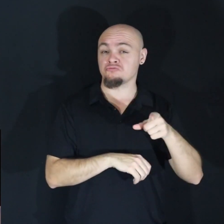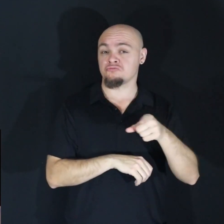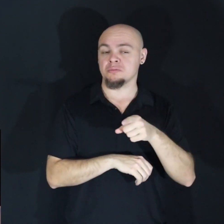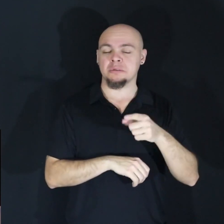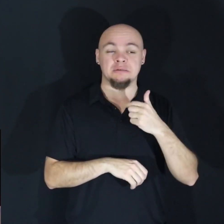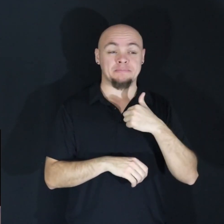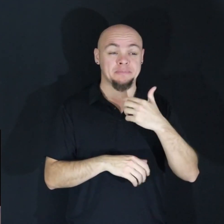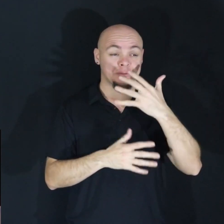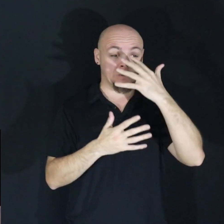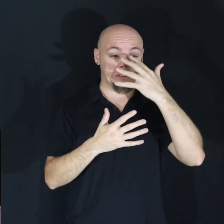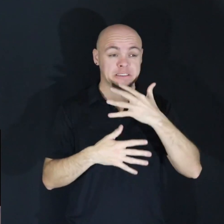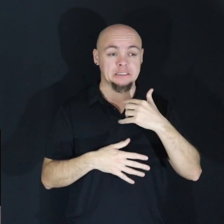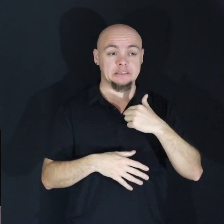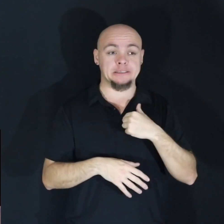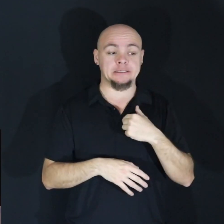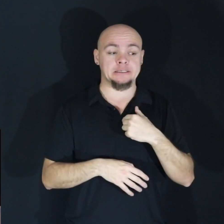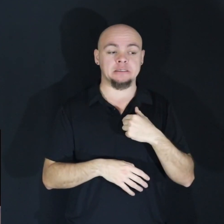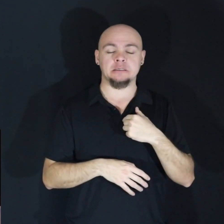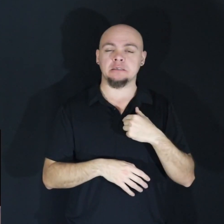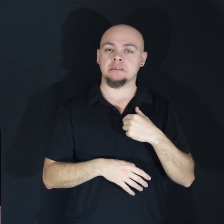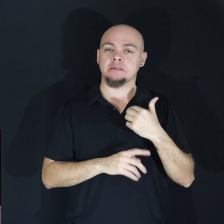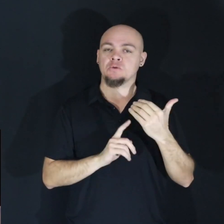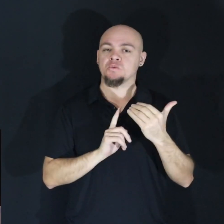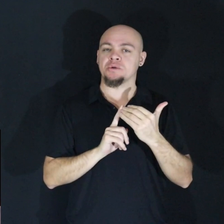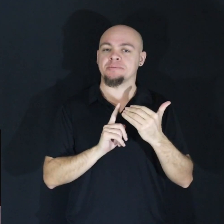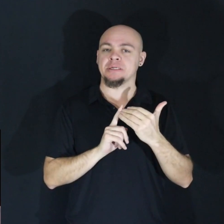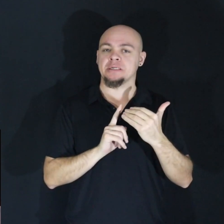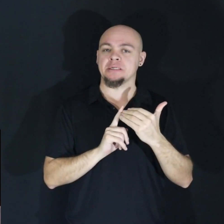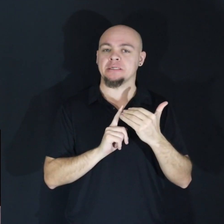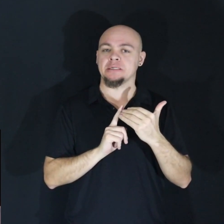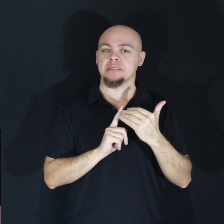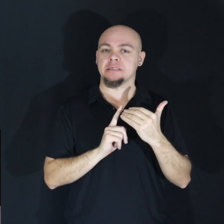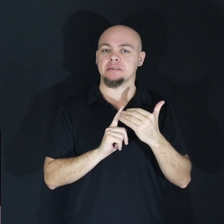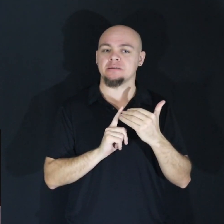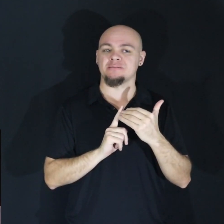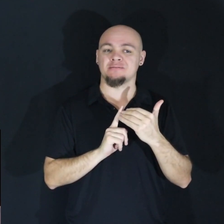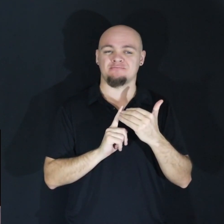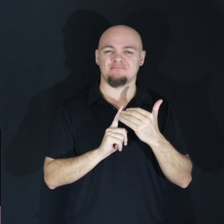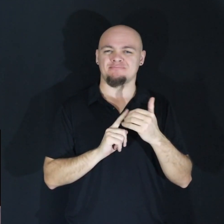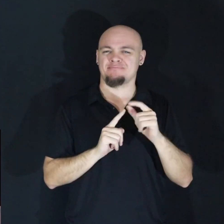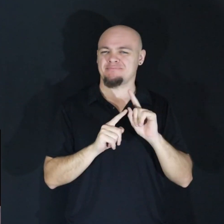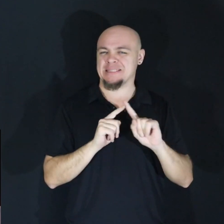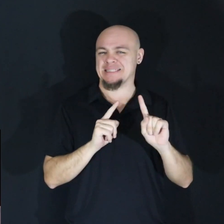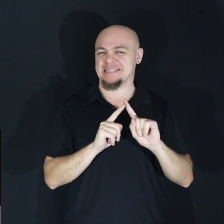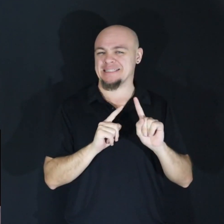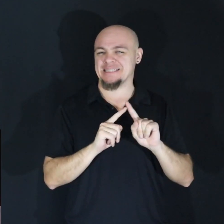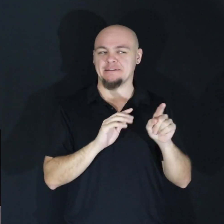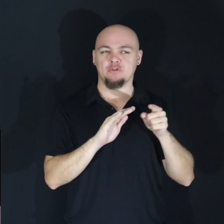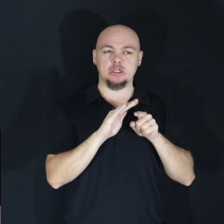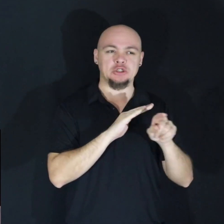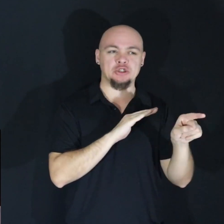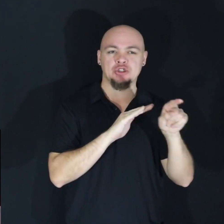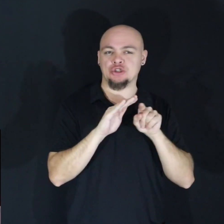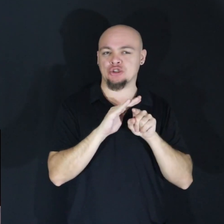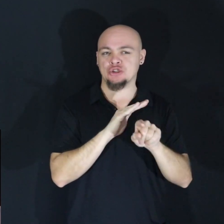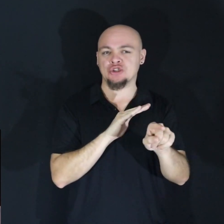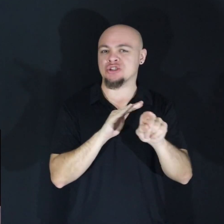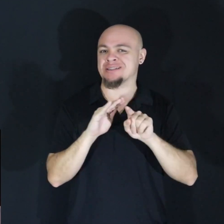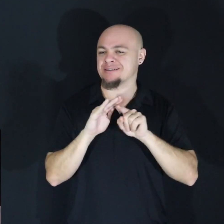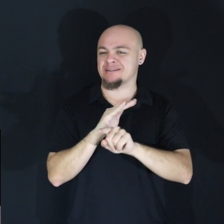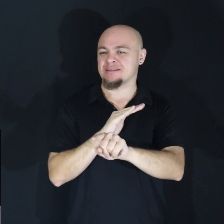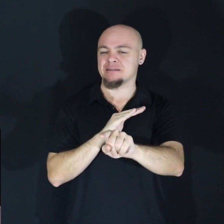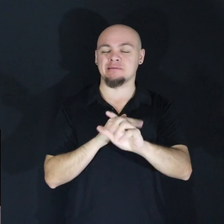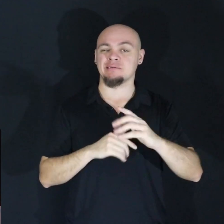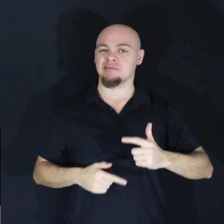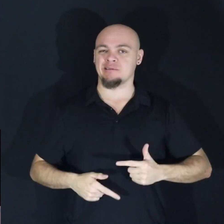really sad, I reminded myself that we're all on different journeys and living